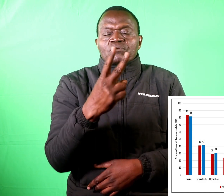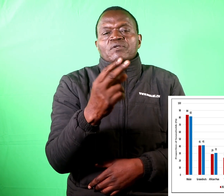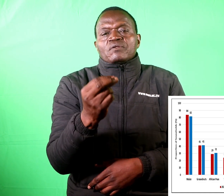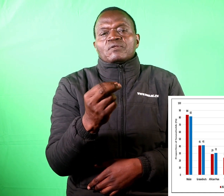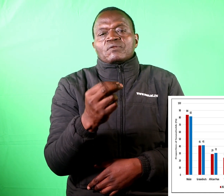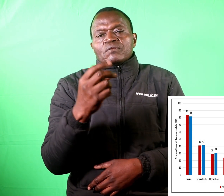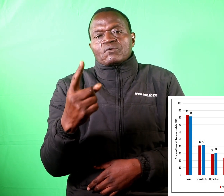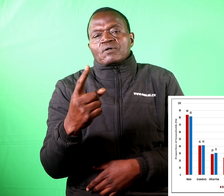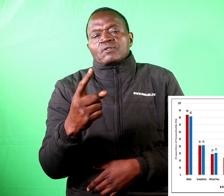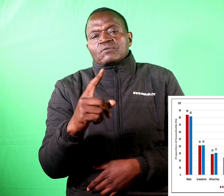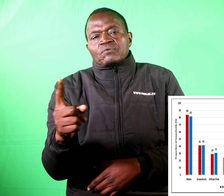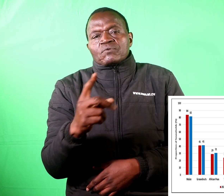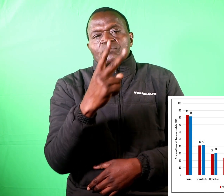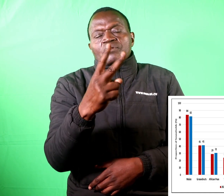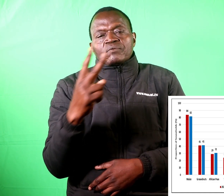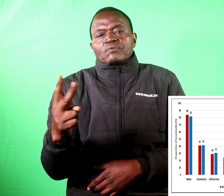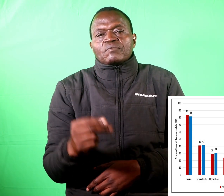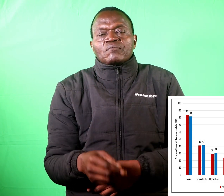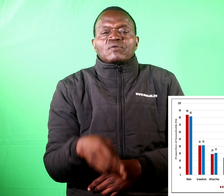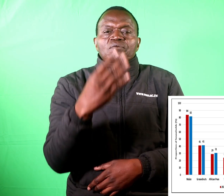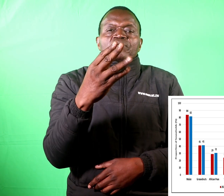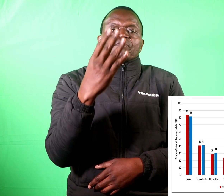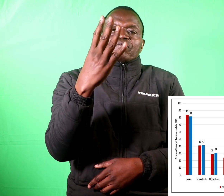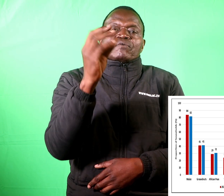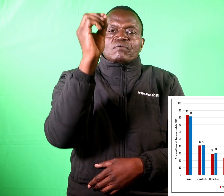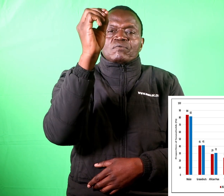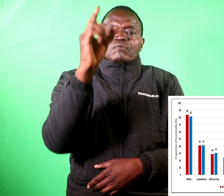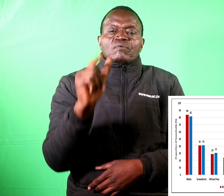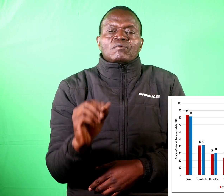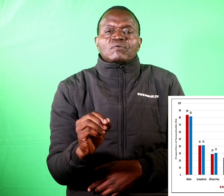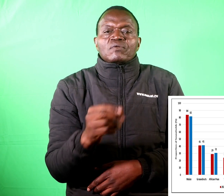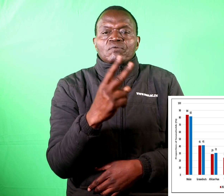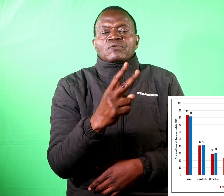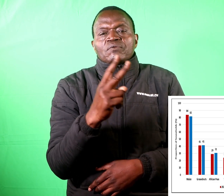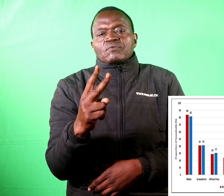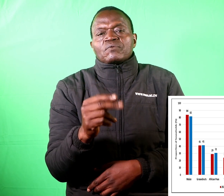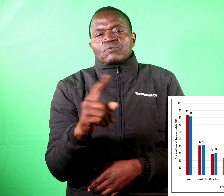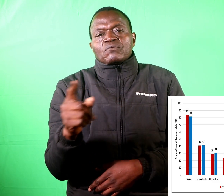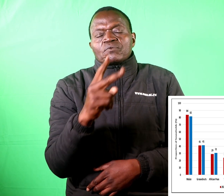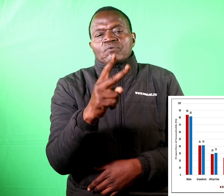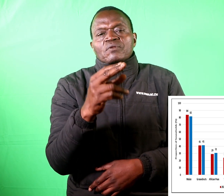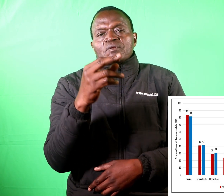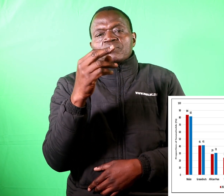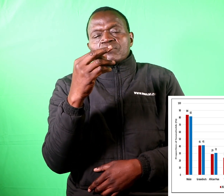2021 to 2022, 24%, 2022 to 2023,